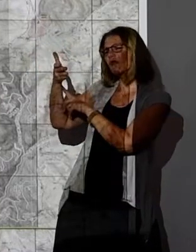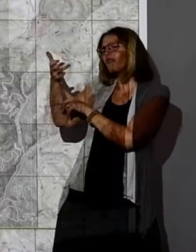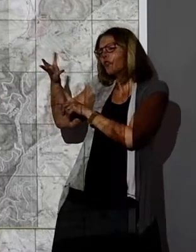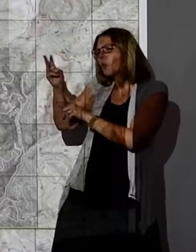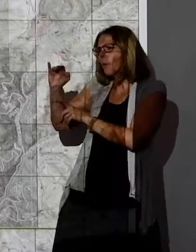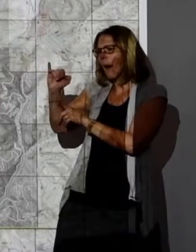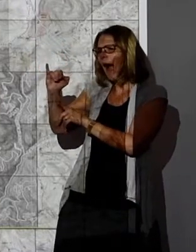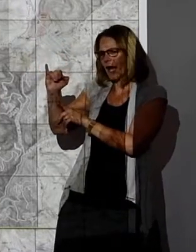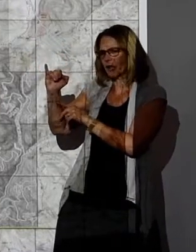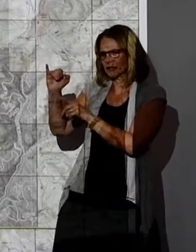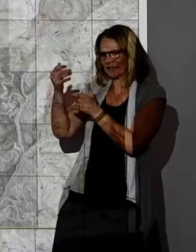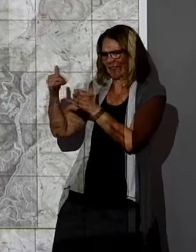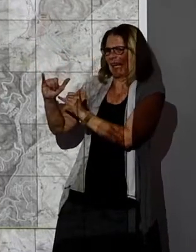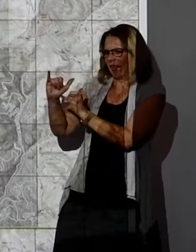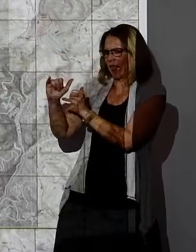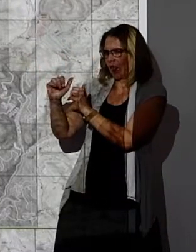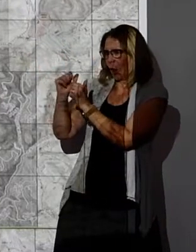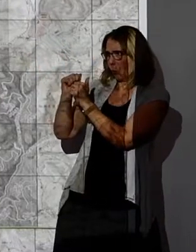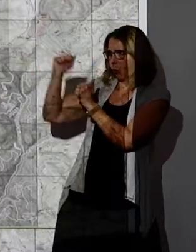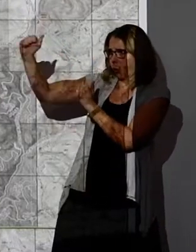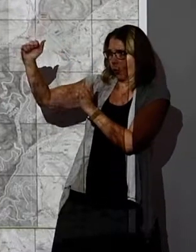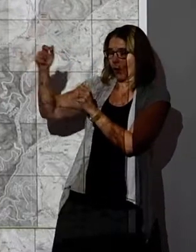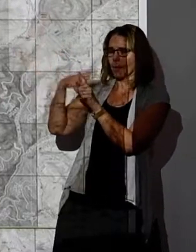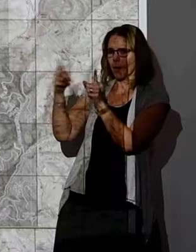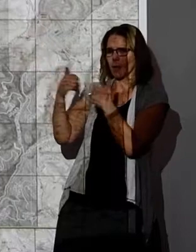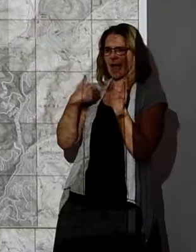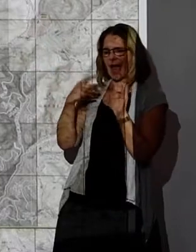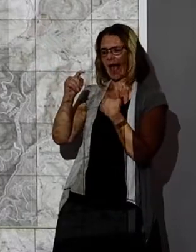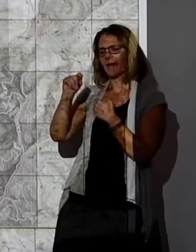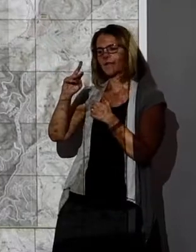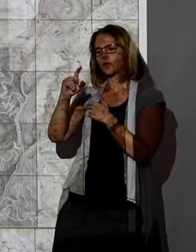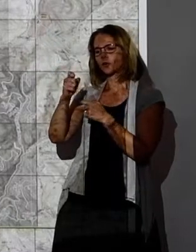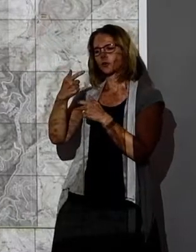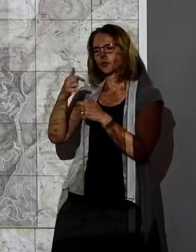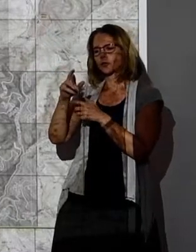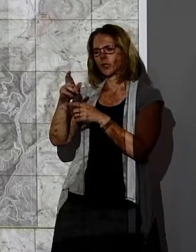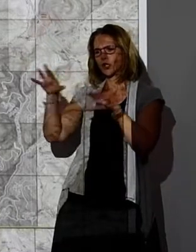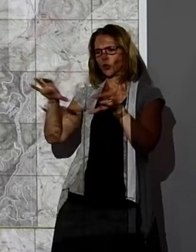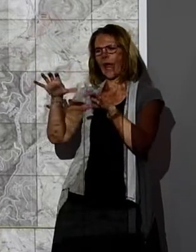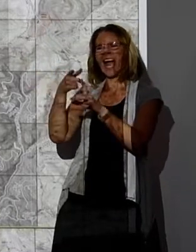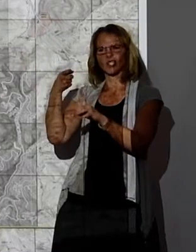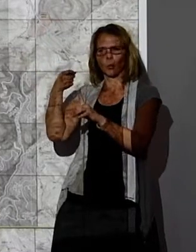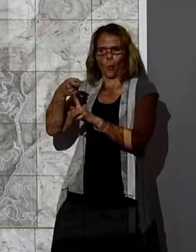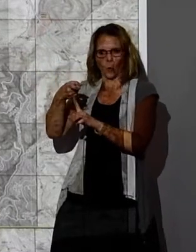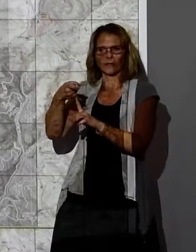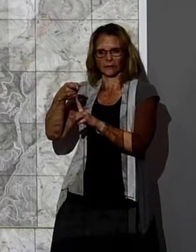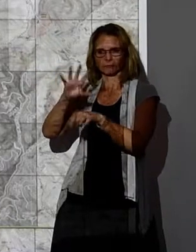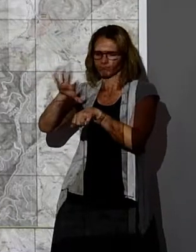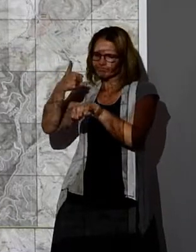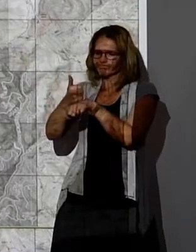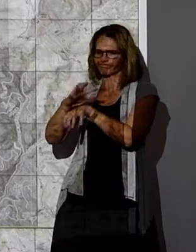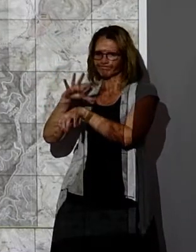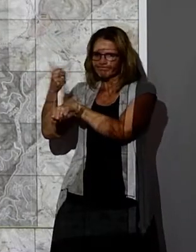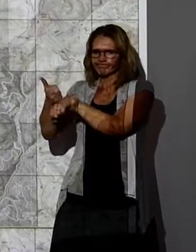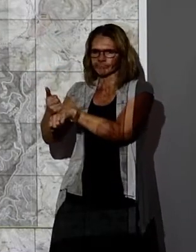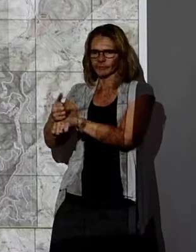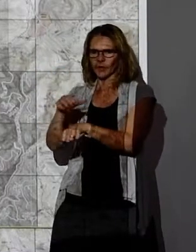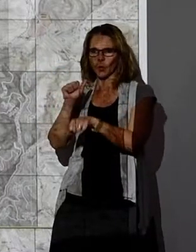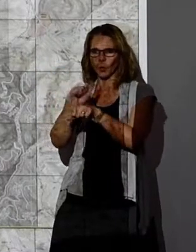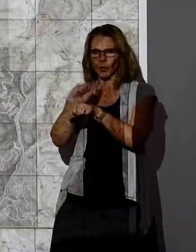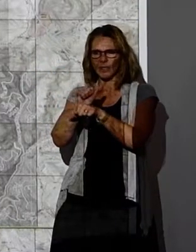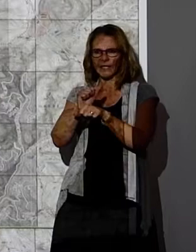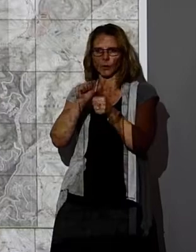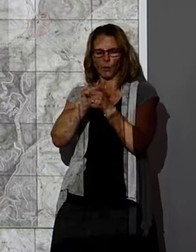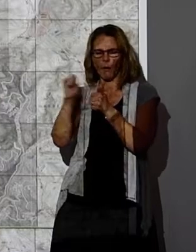away, but we've got trigger points in place, we've got action points in place, working with the sheriff and all of our cooperators and